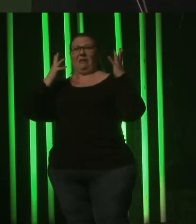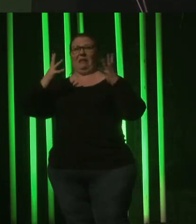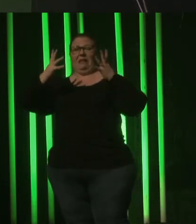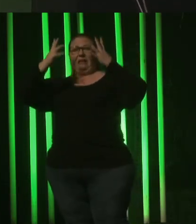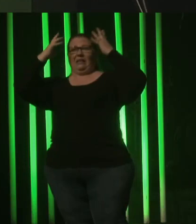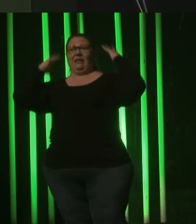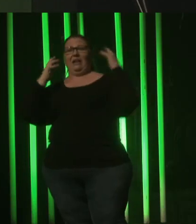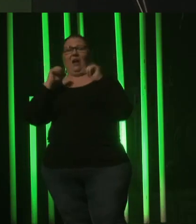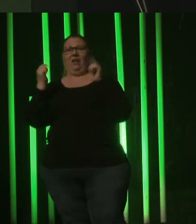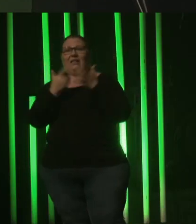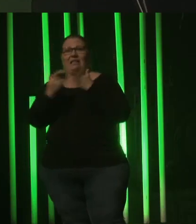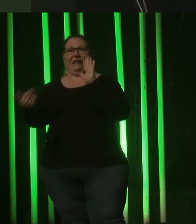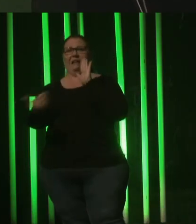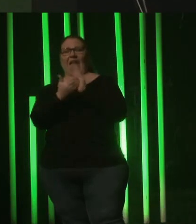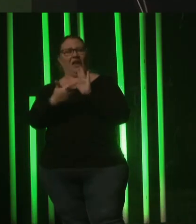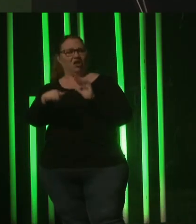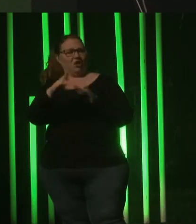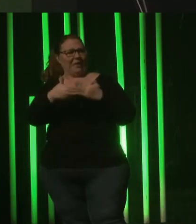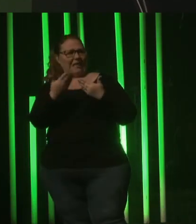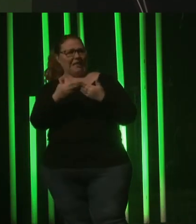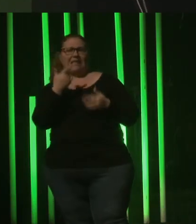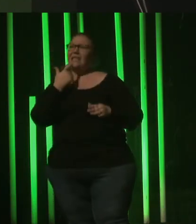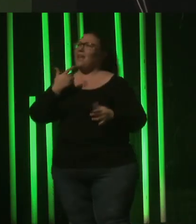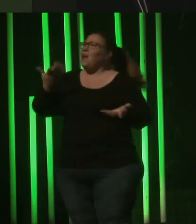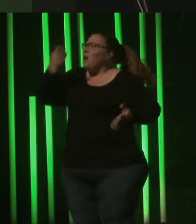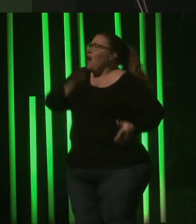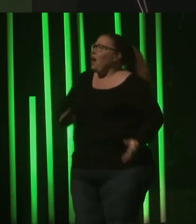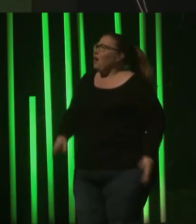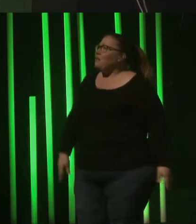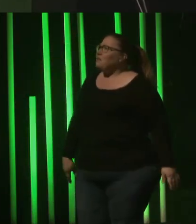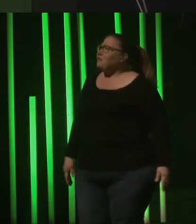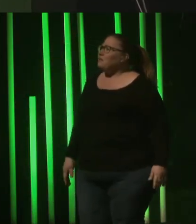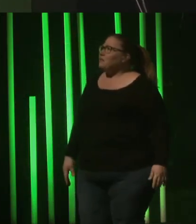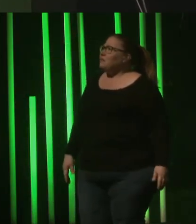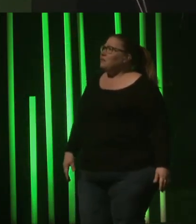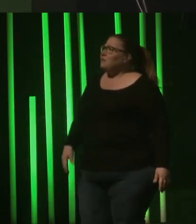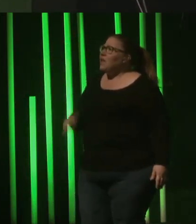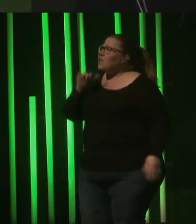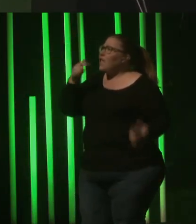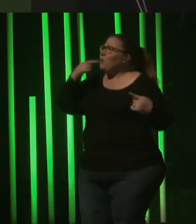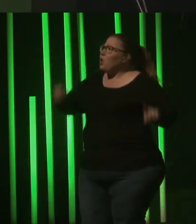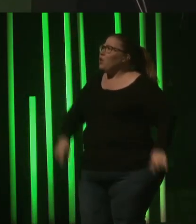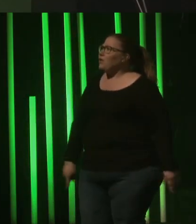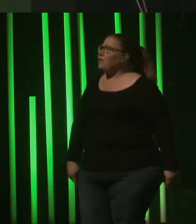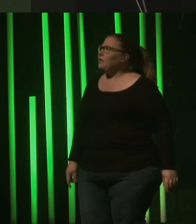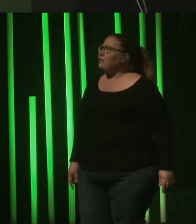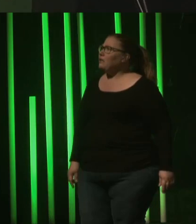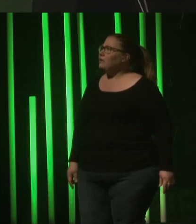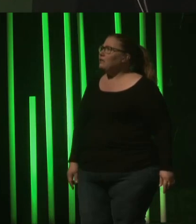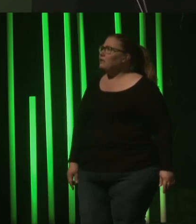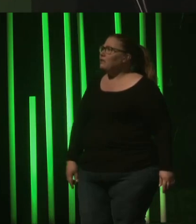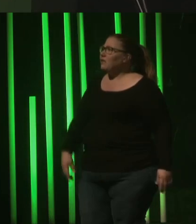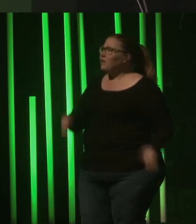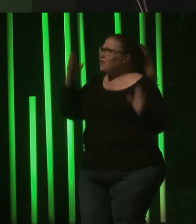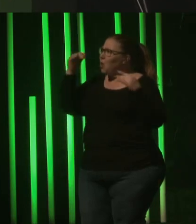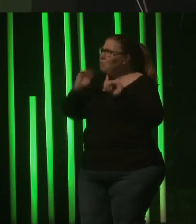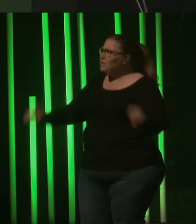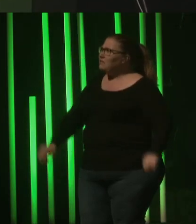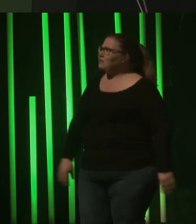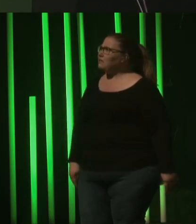stuff against you, and it is easy to say, God, this is not working. That's